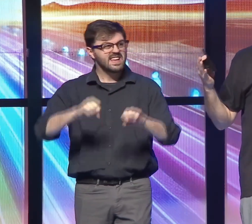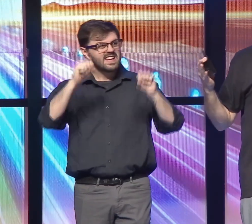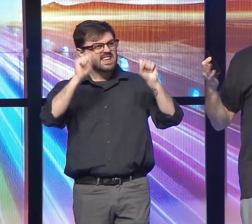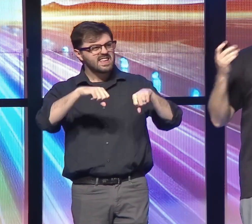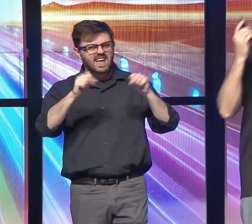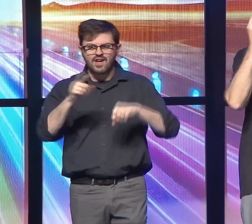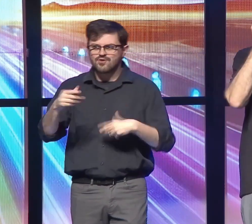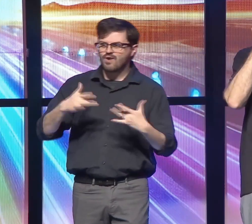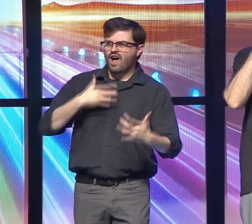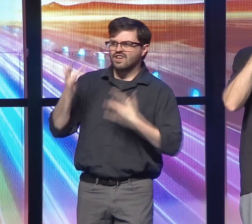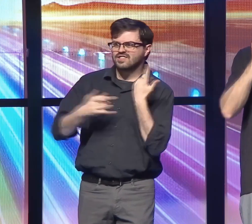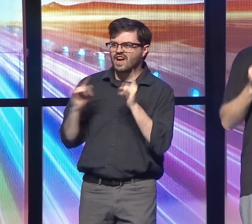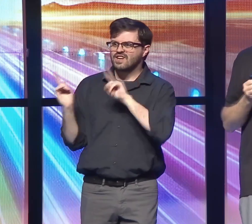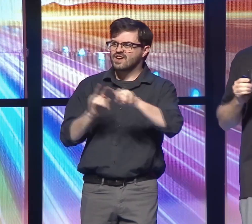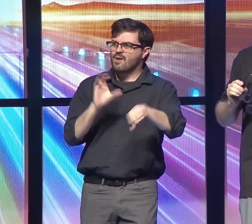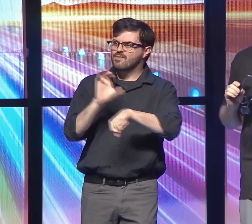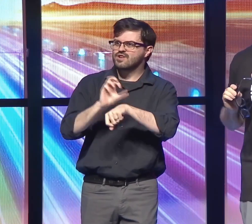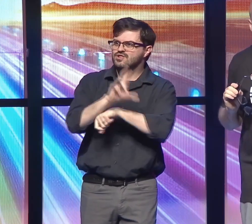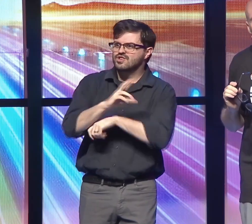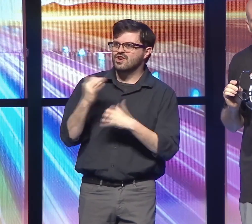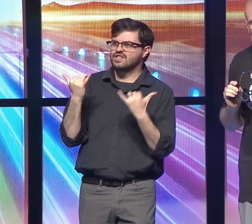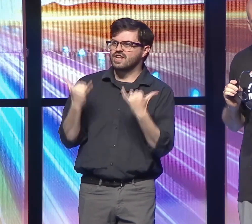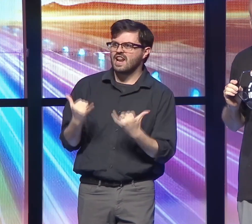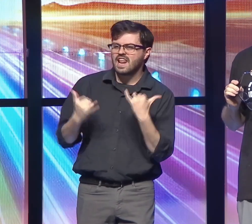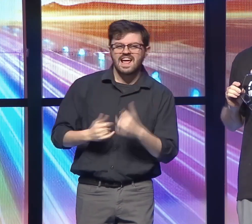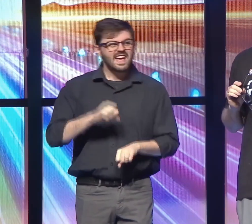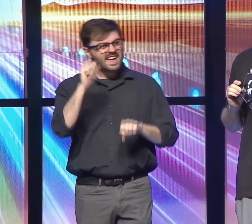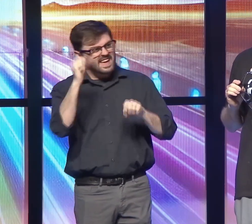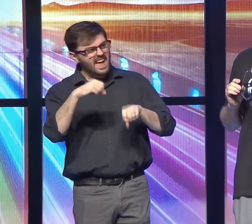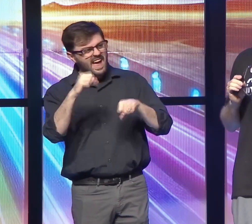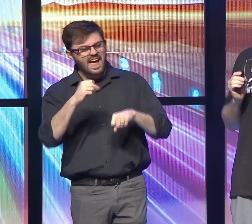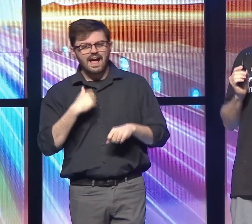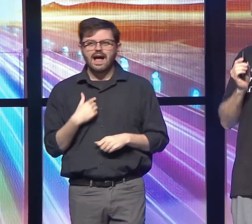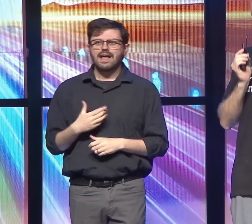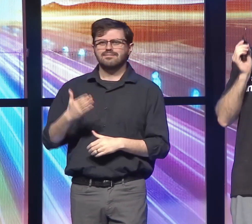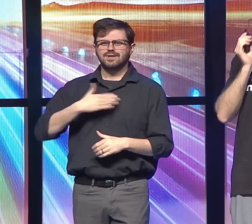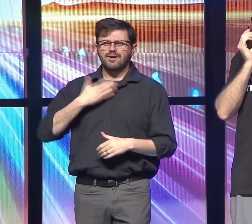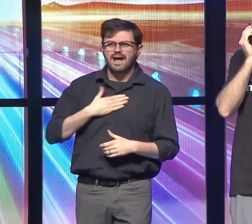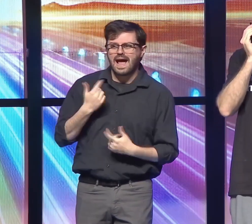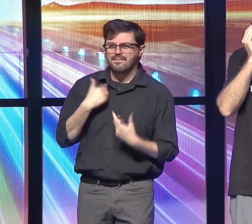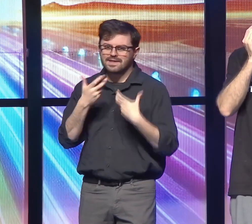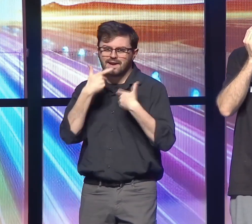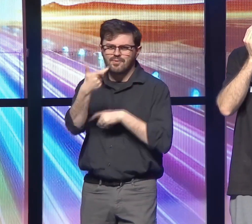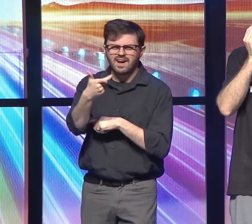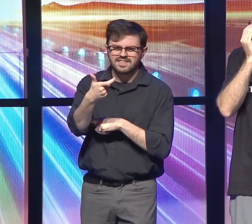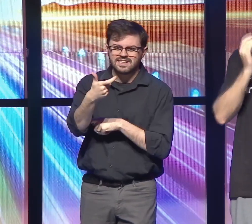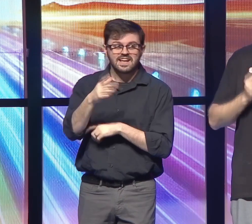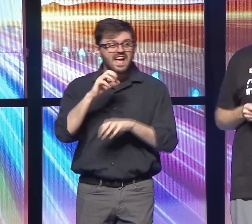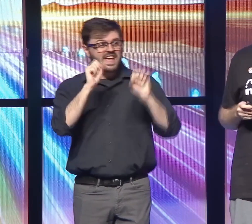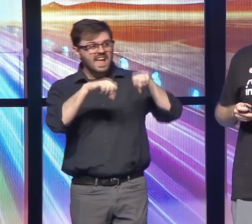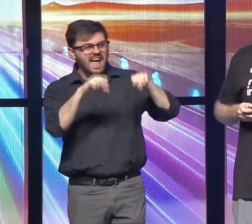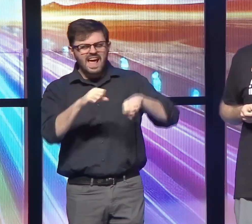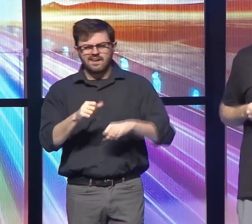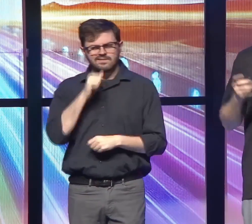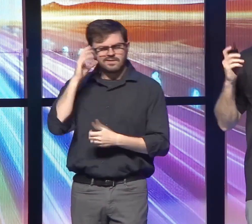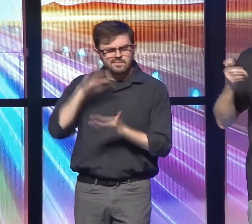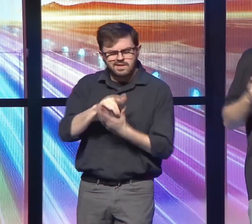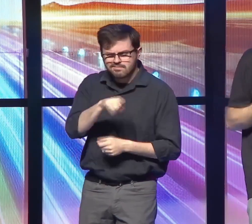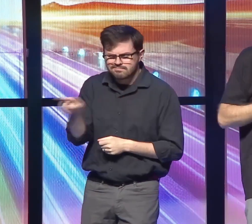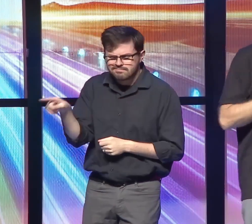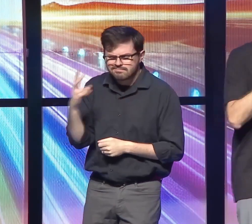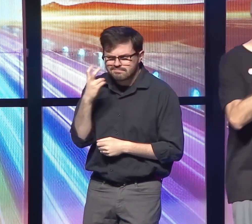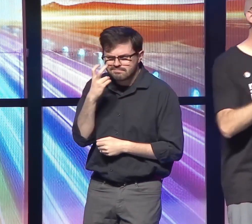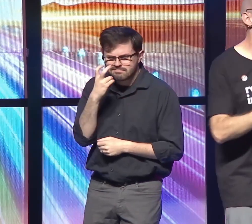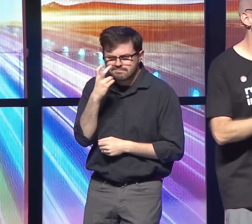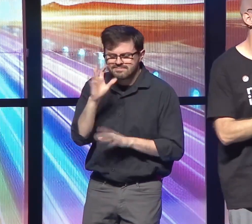church today? I'm so glad I'm tuning in? I don't believe you all. Feelings are hurt. Okay, no. So here's the